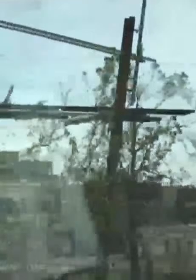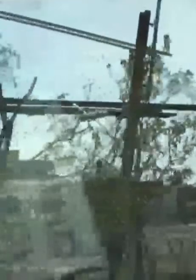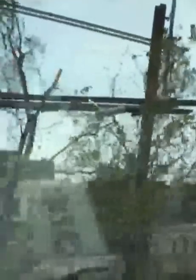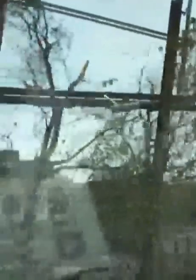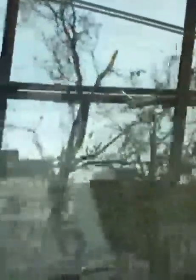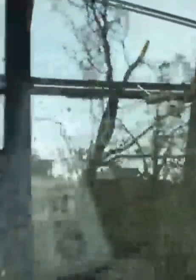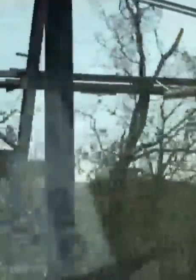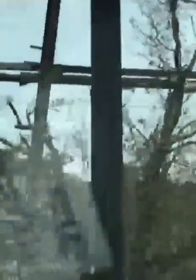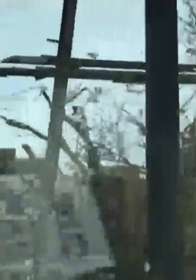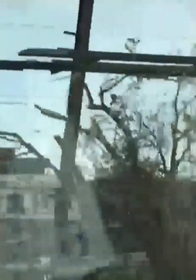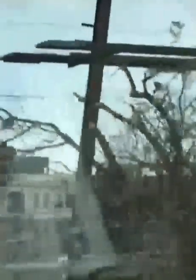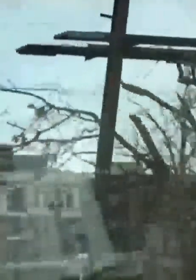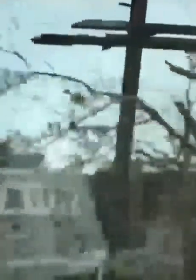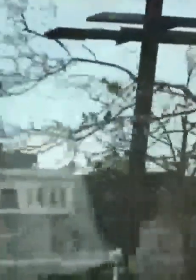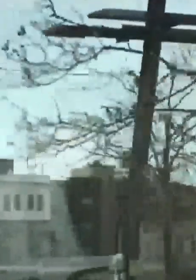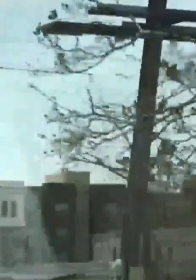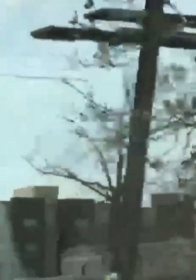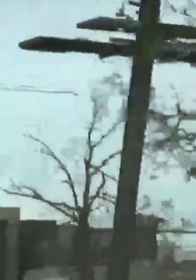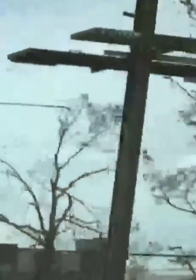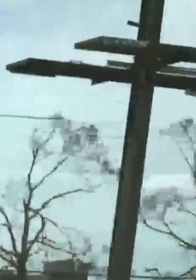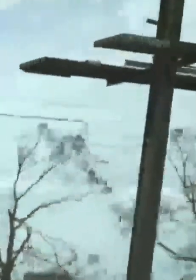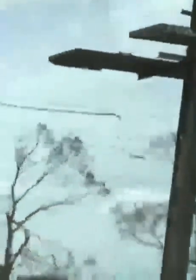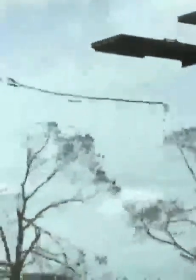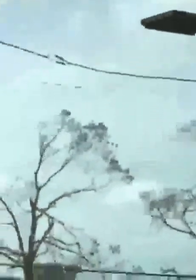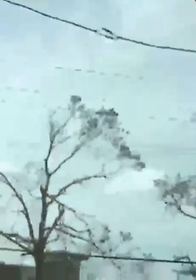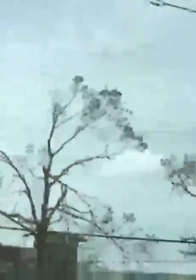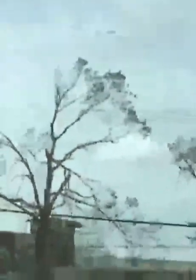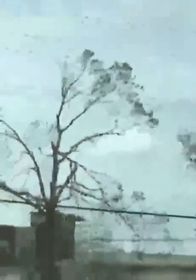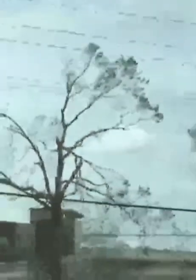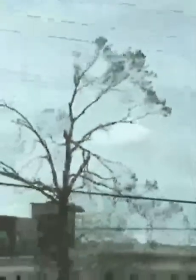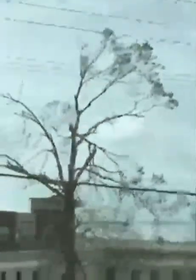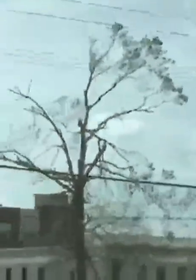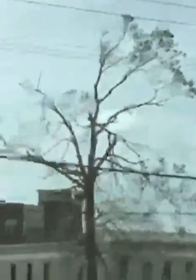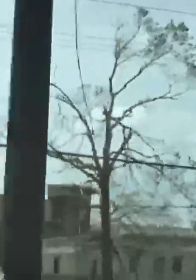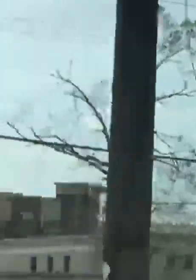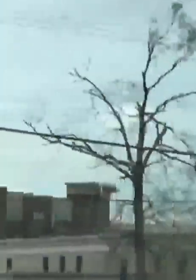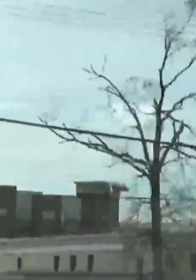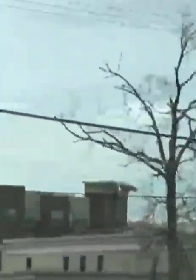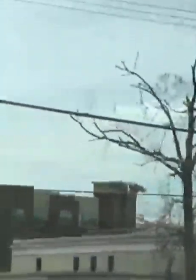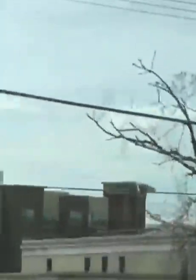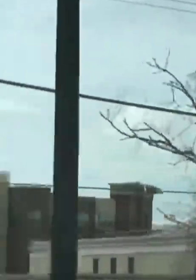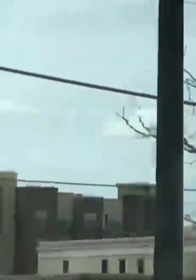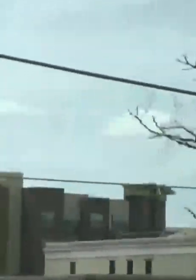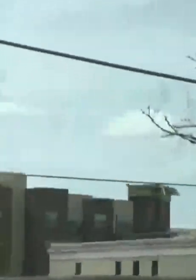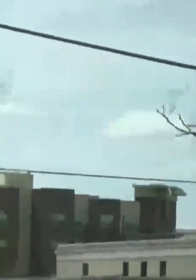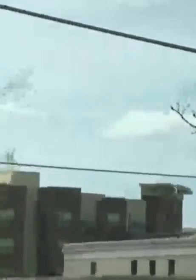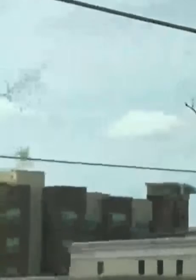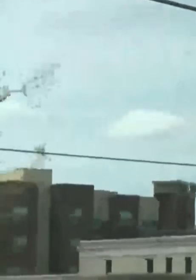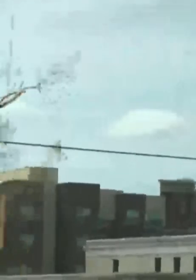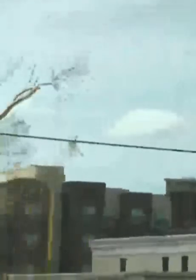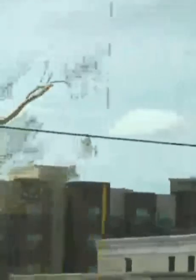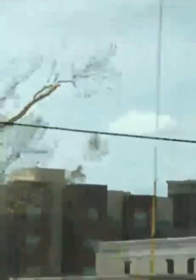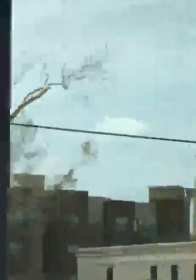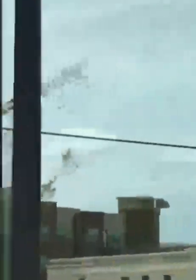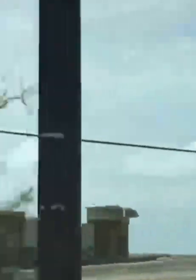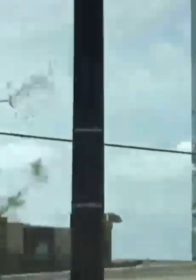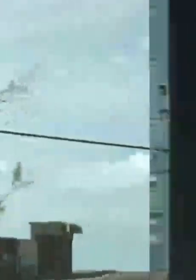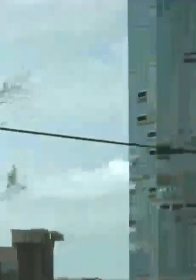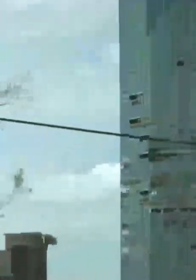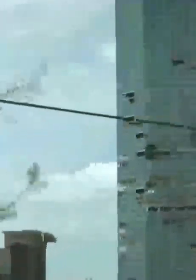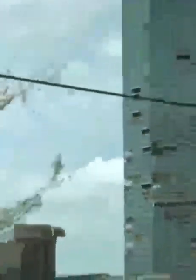And it seems intact. So John and Judith Poche, if you're wondering if there's any damage to your bakery, there seems like there